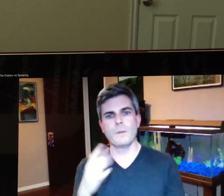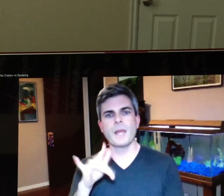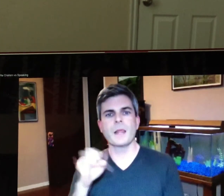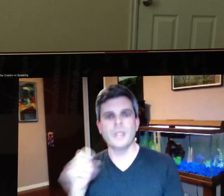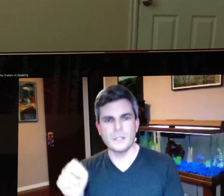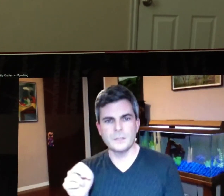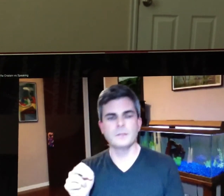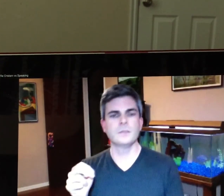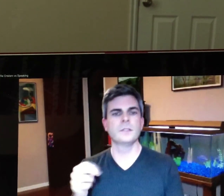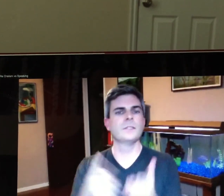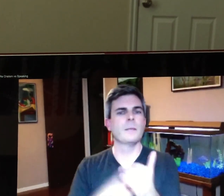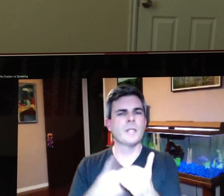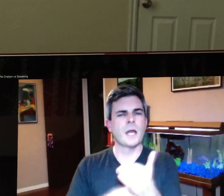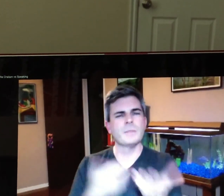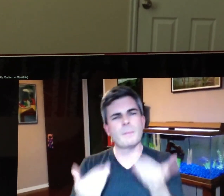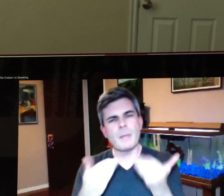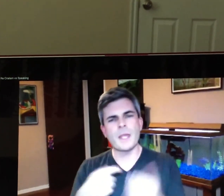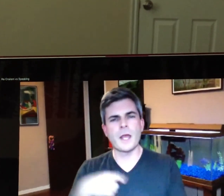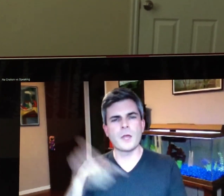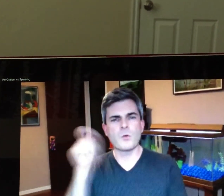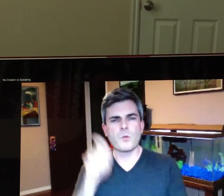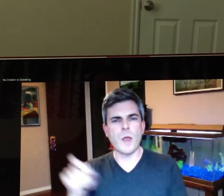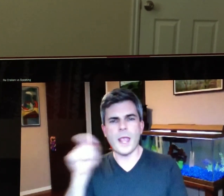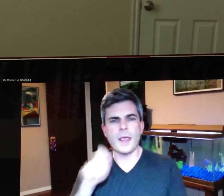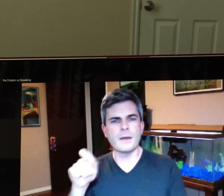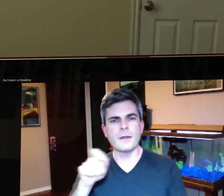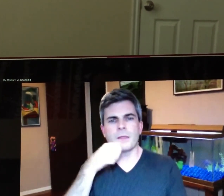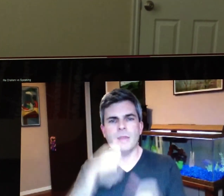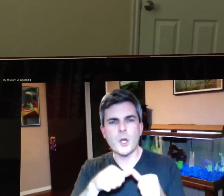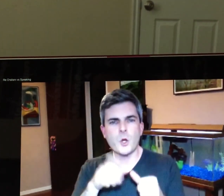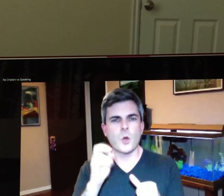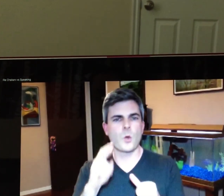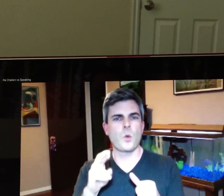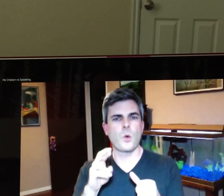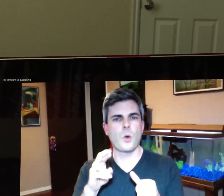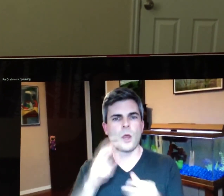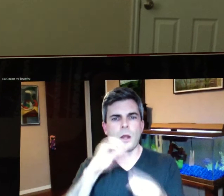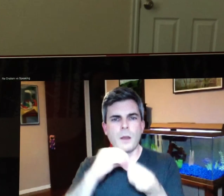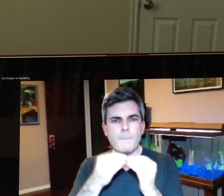There's a different register depending on the topic or the consumer.